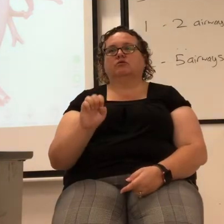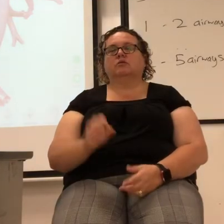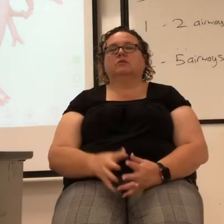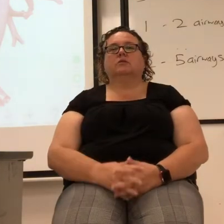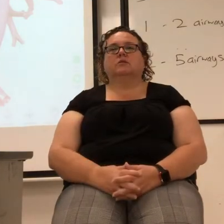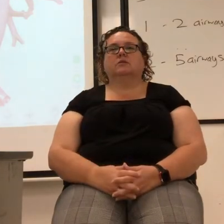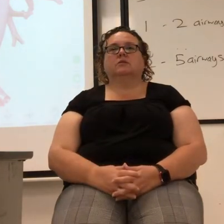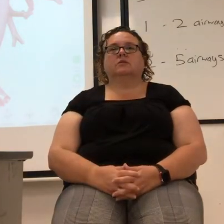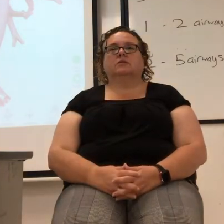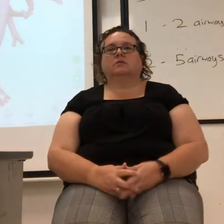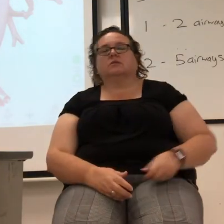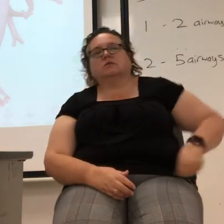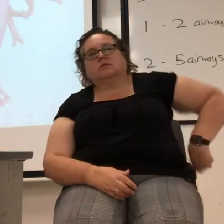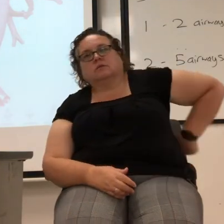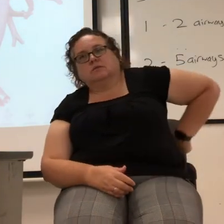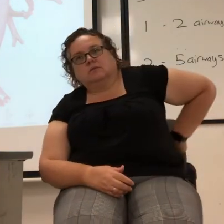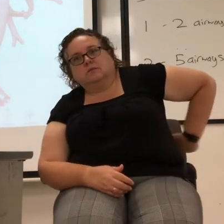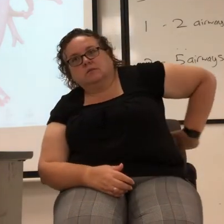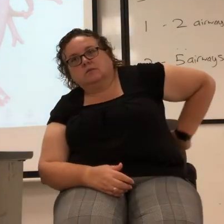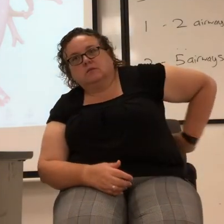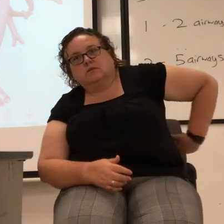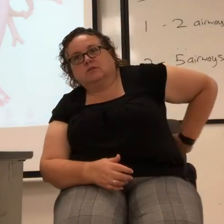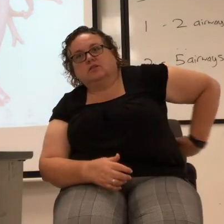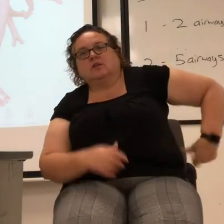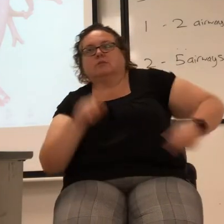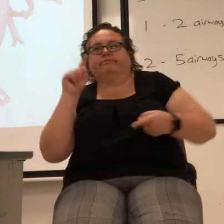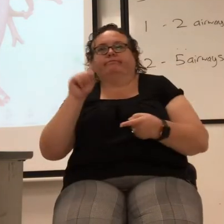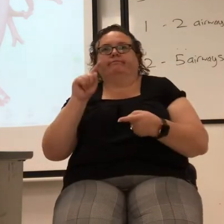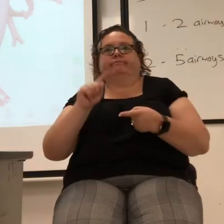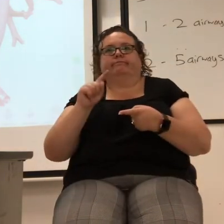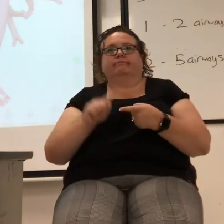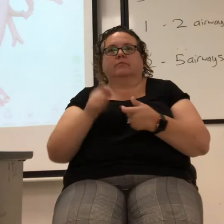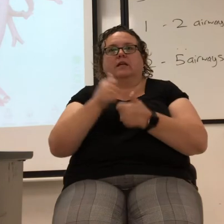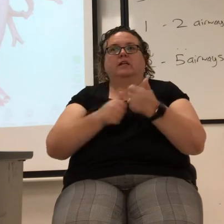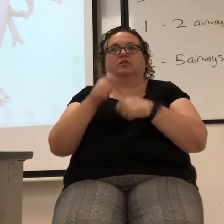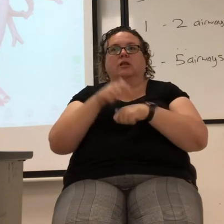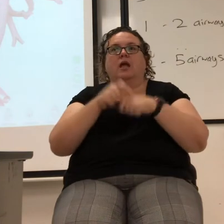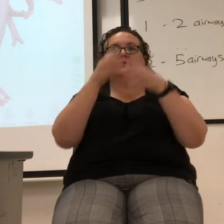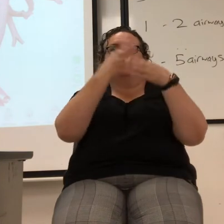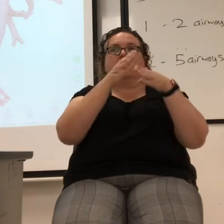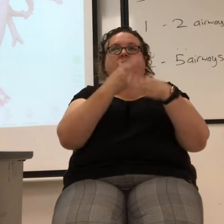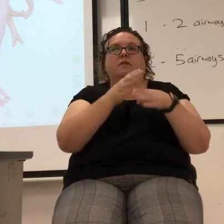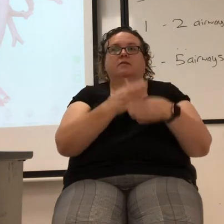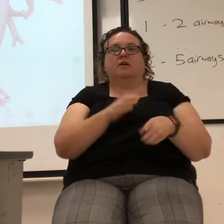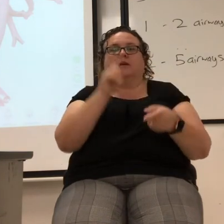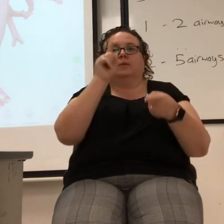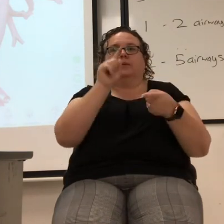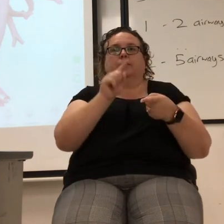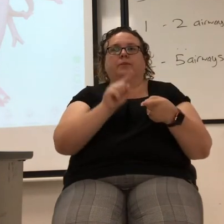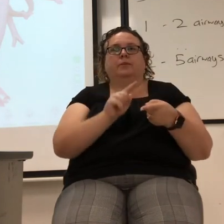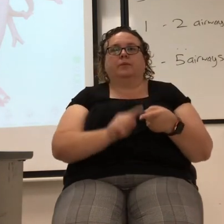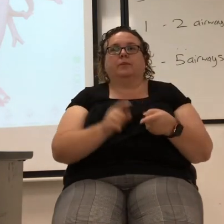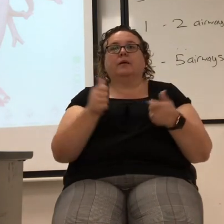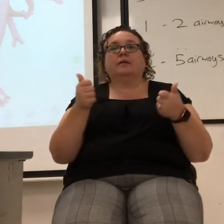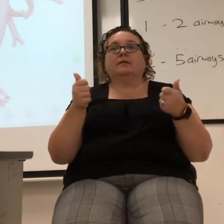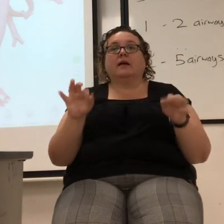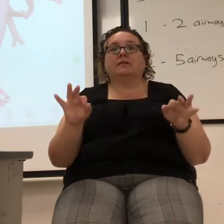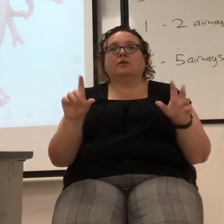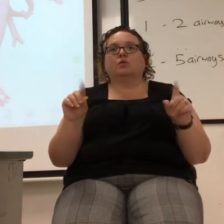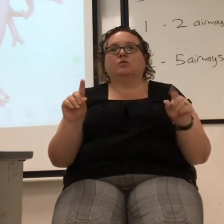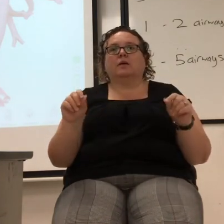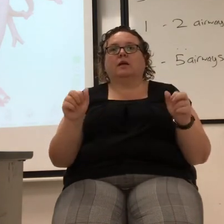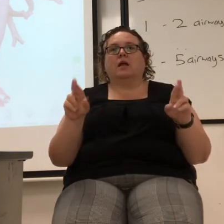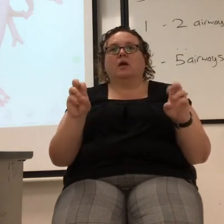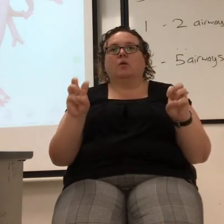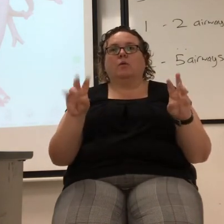It kind of decreases with each division there. So just know that each of these 19 or 20 airways is delivering fresh air